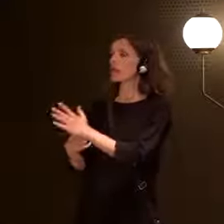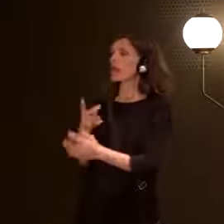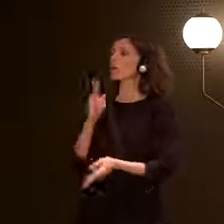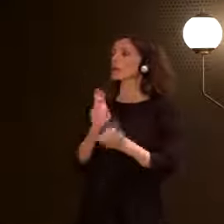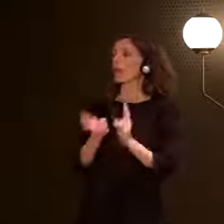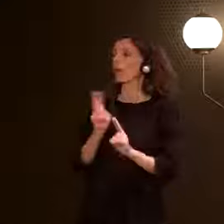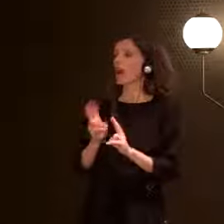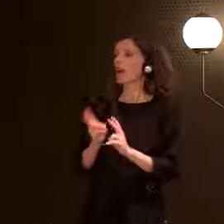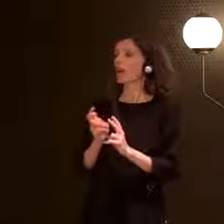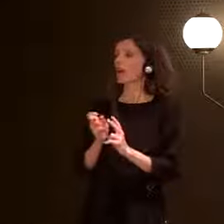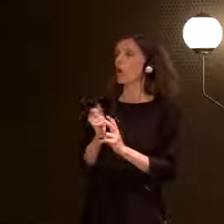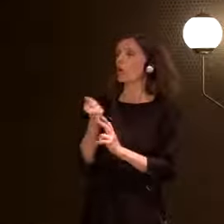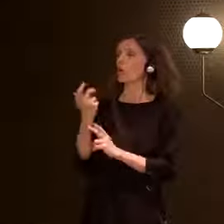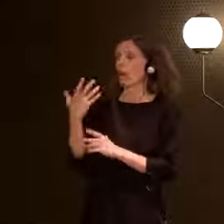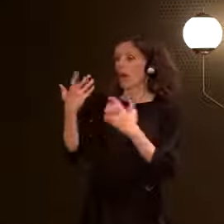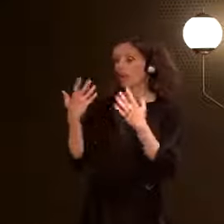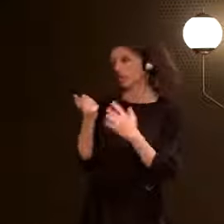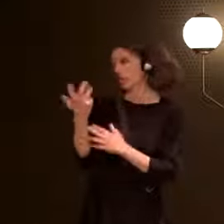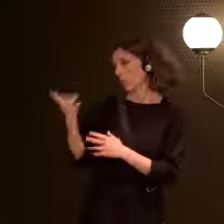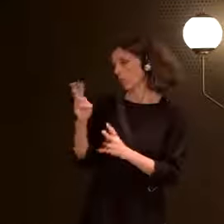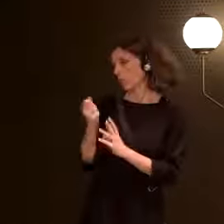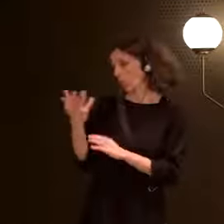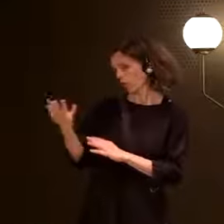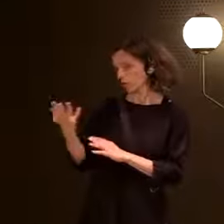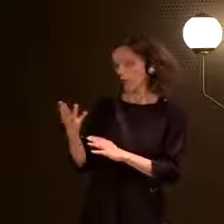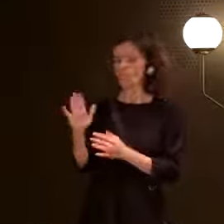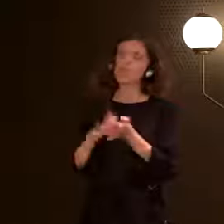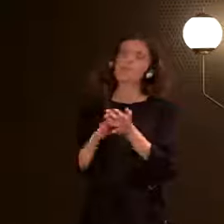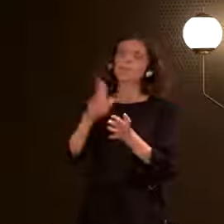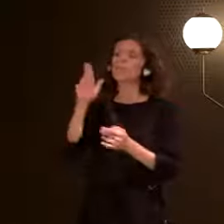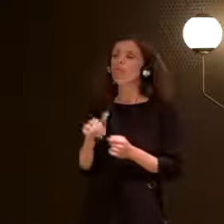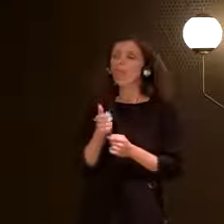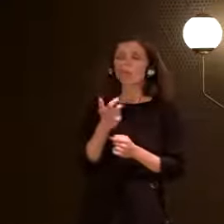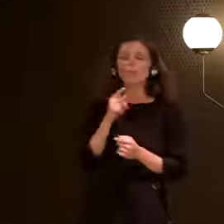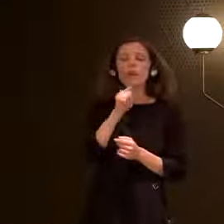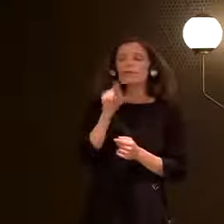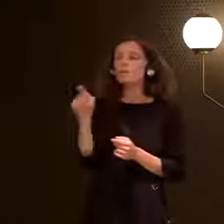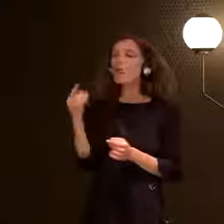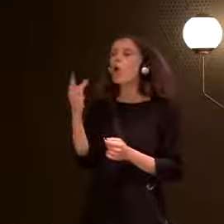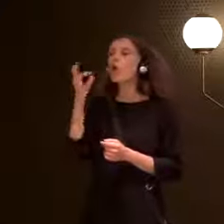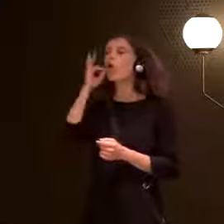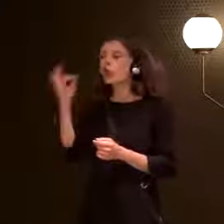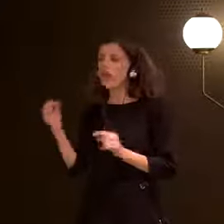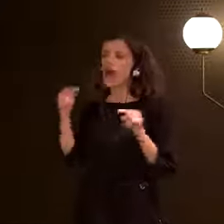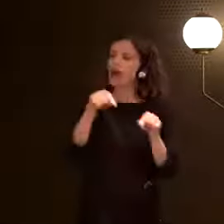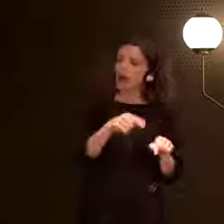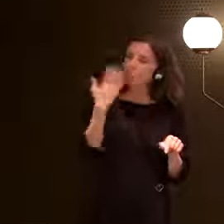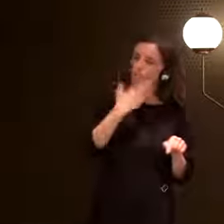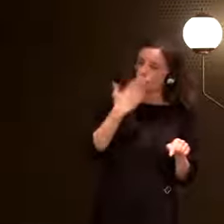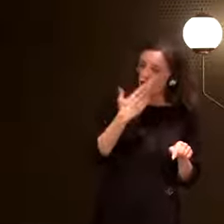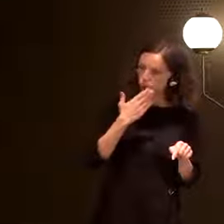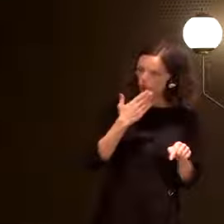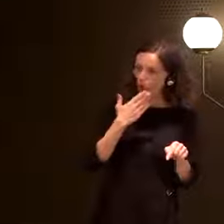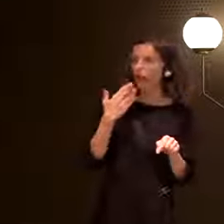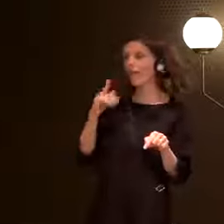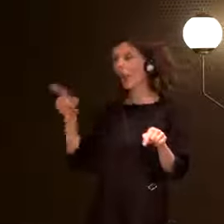many days have we spent at school? And they would practice counting and numbers. So